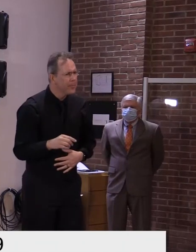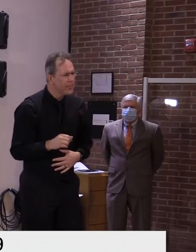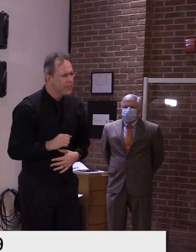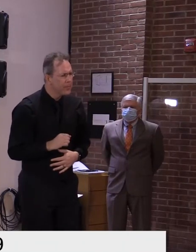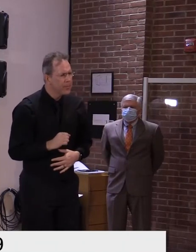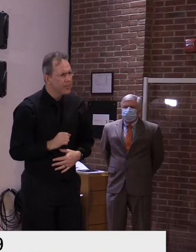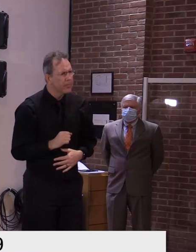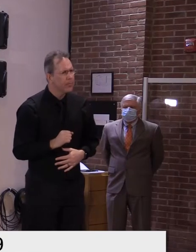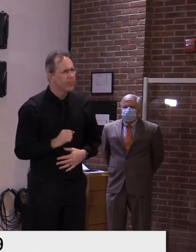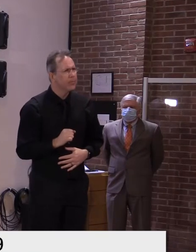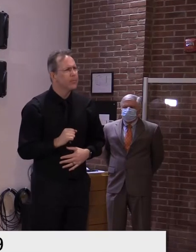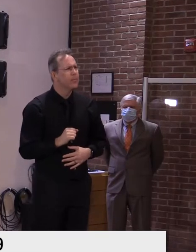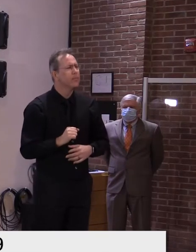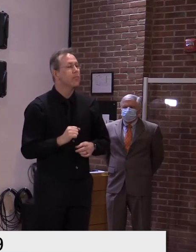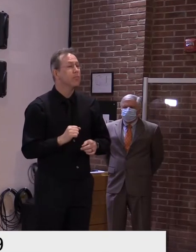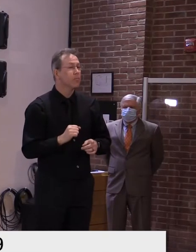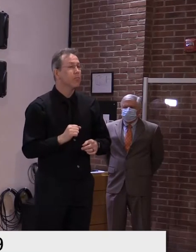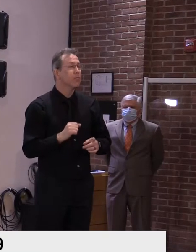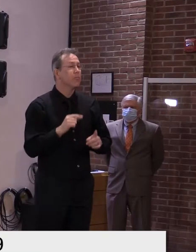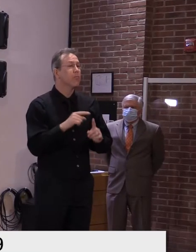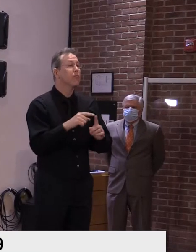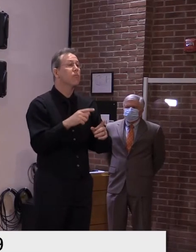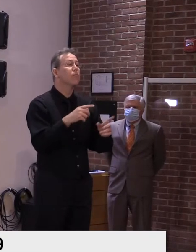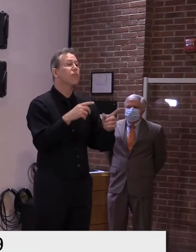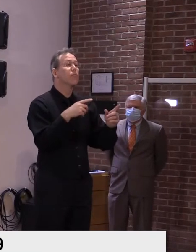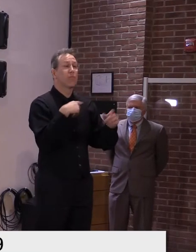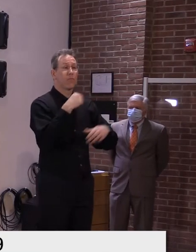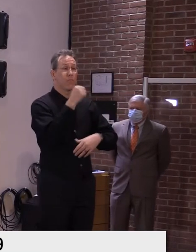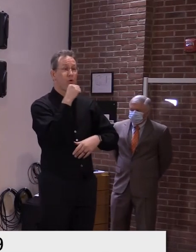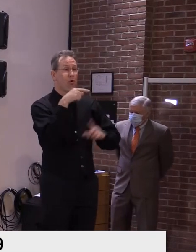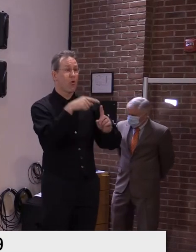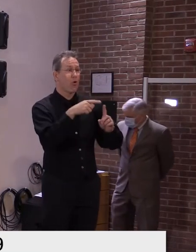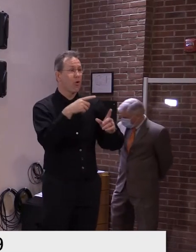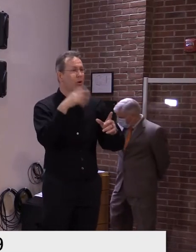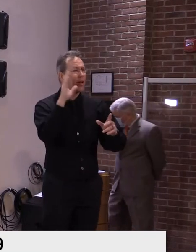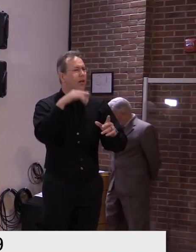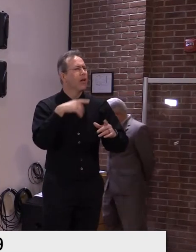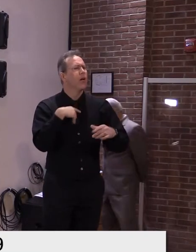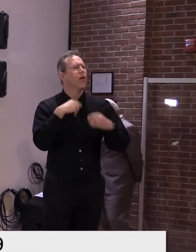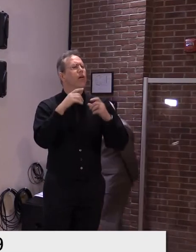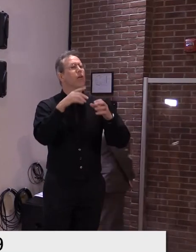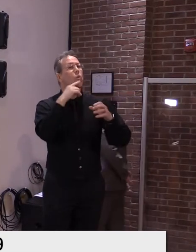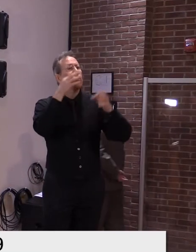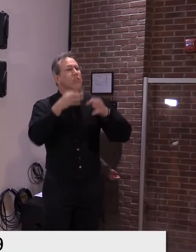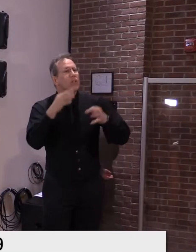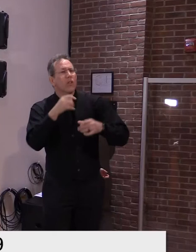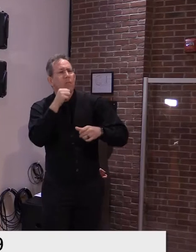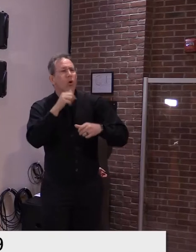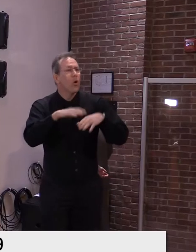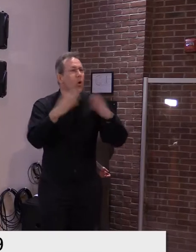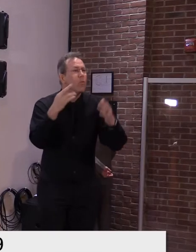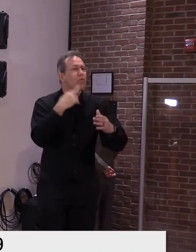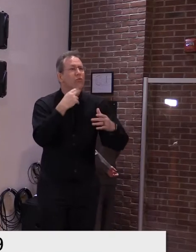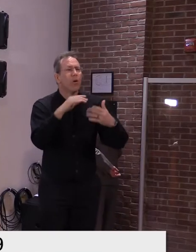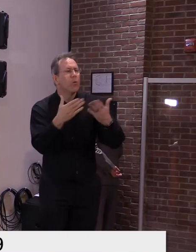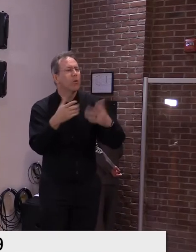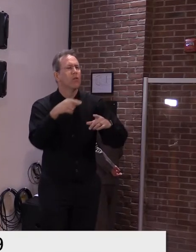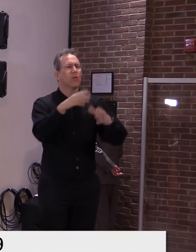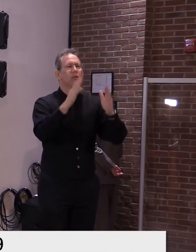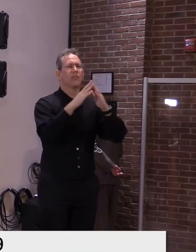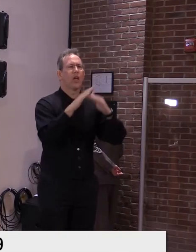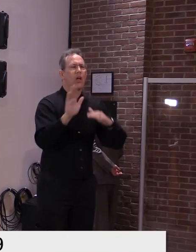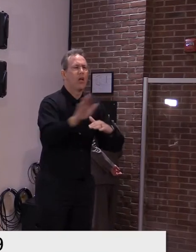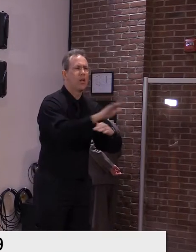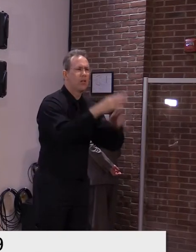We gave the ability to municipalities and local governing boards to make the decision whether they should